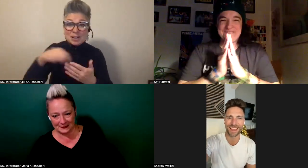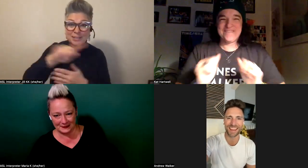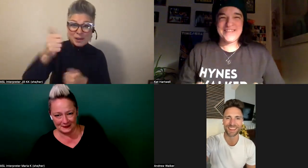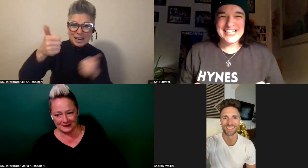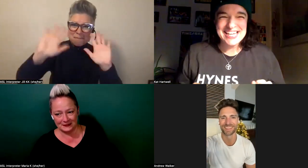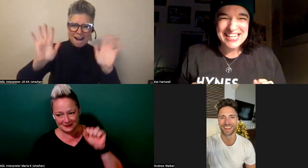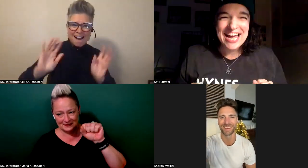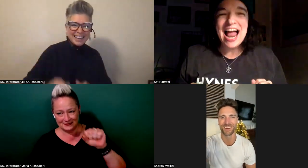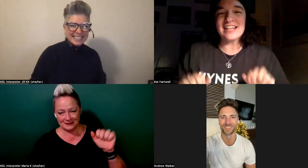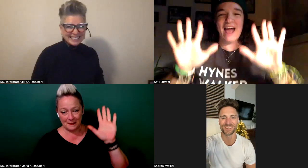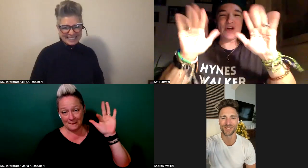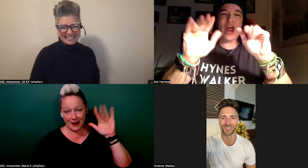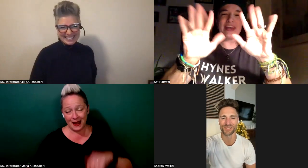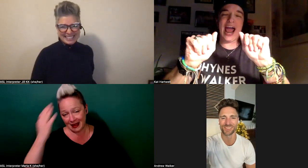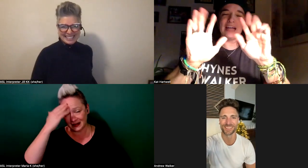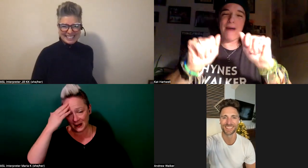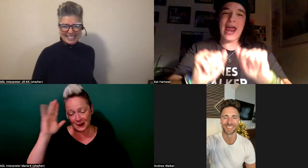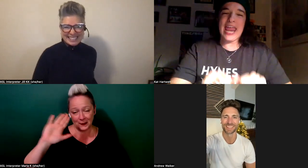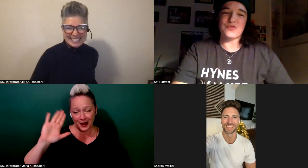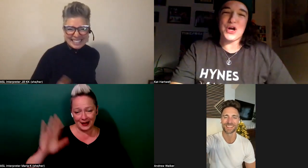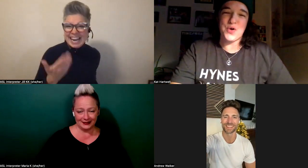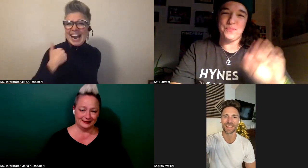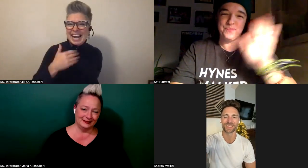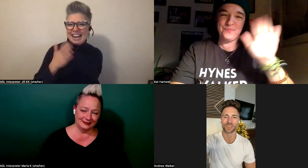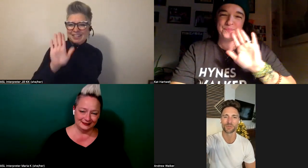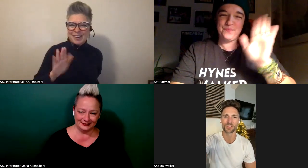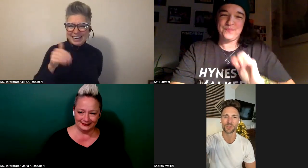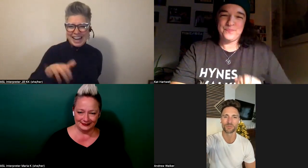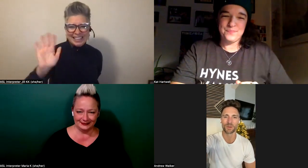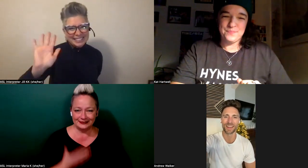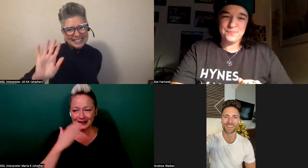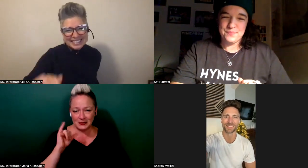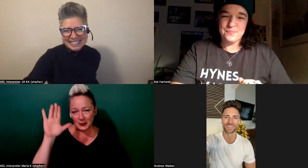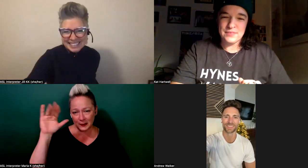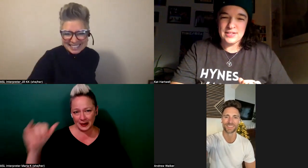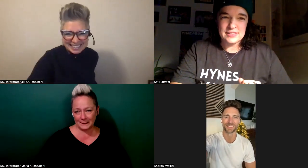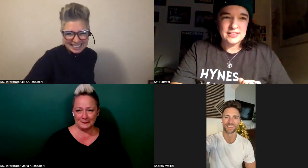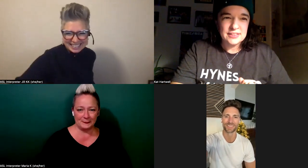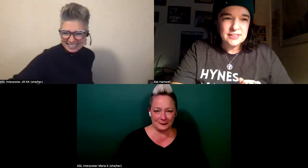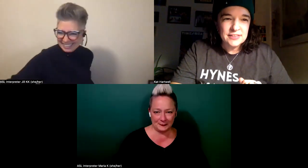Cat. Yeah, I know. Have So a great close. night. Bye, Andrew. Thank you. You too. Bye-bye.